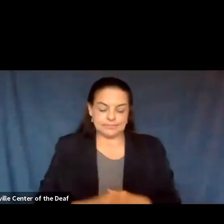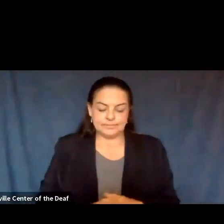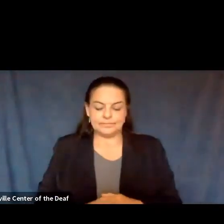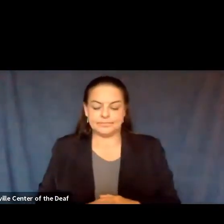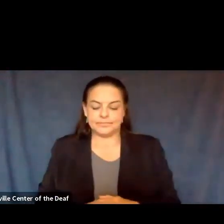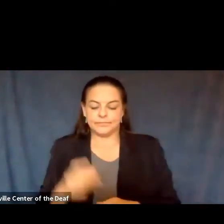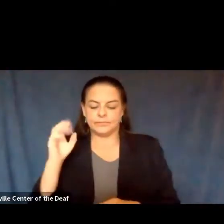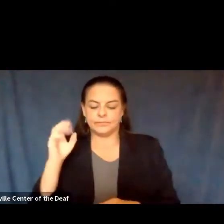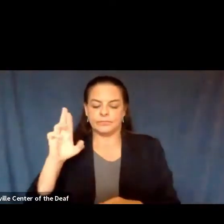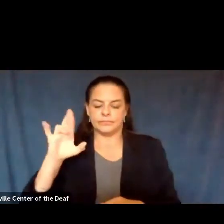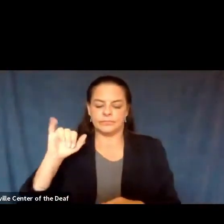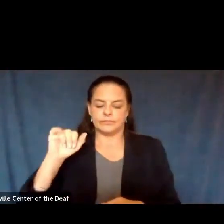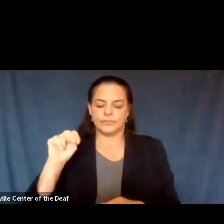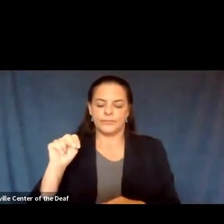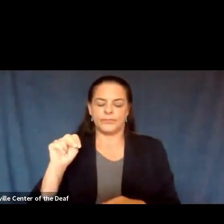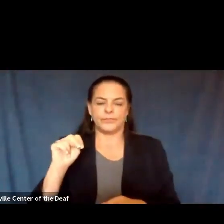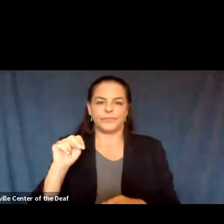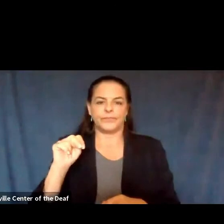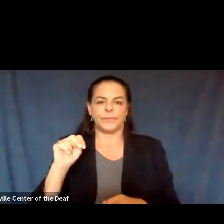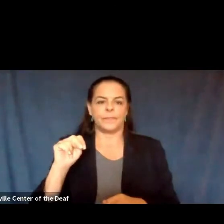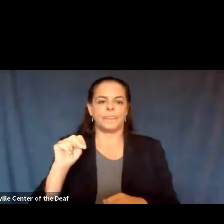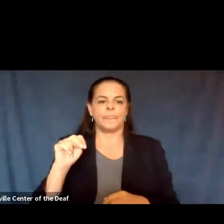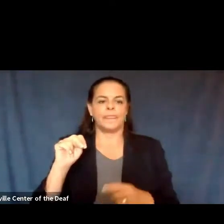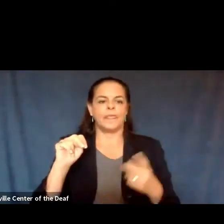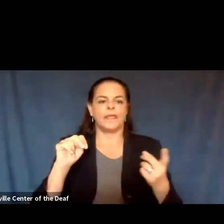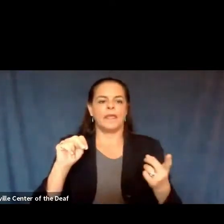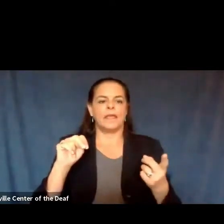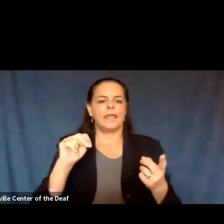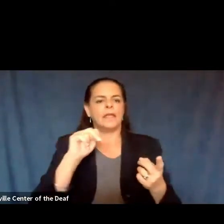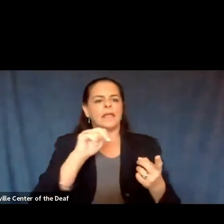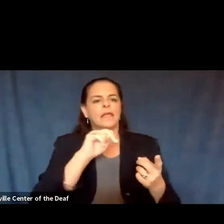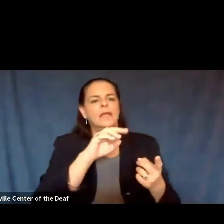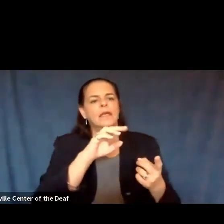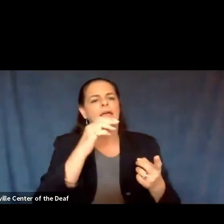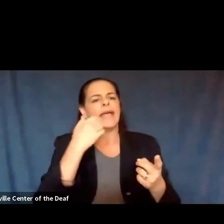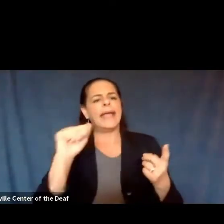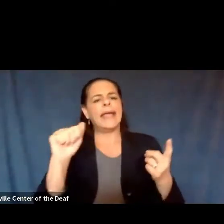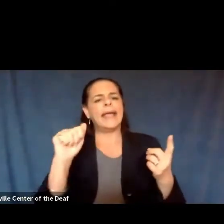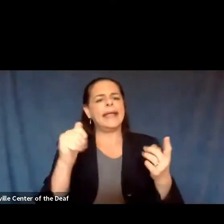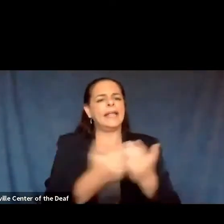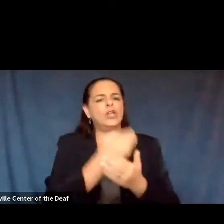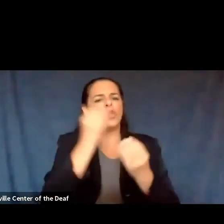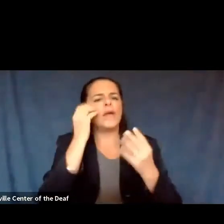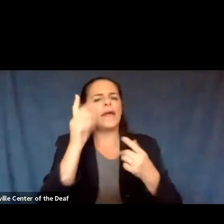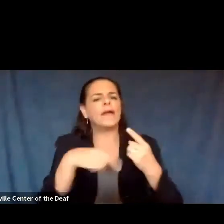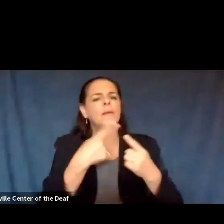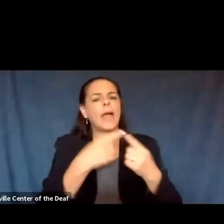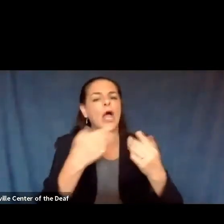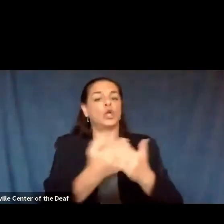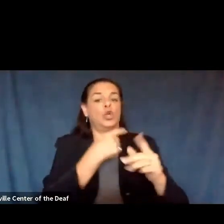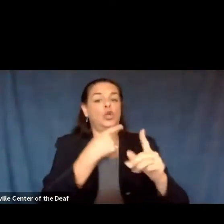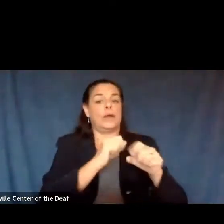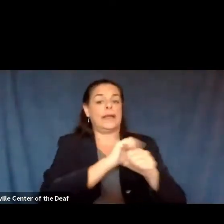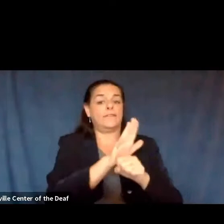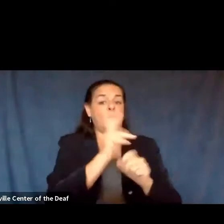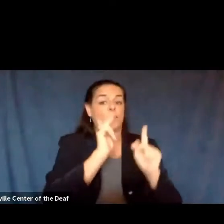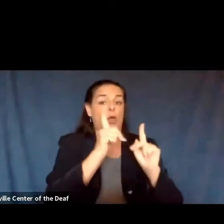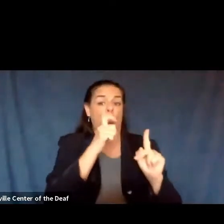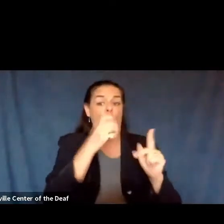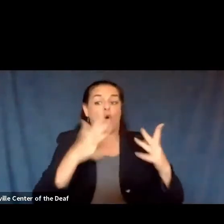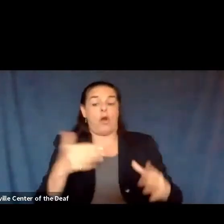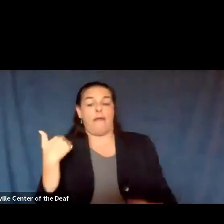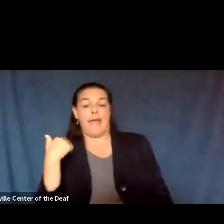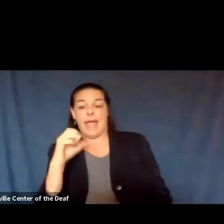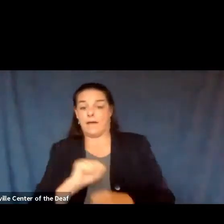Brian Hornback, is there any new information on new reinfections of people that have had COVID? I'm going to let Charity take that. She's